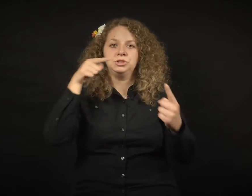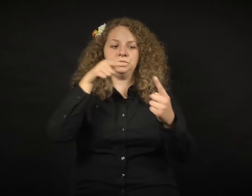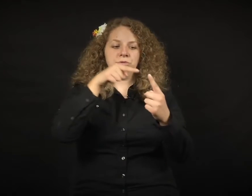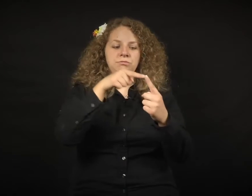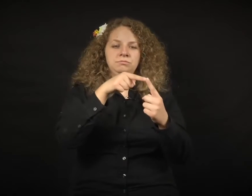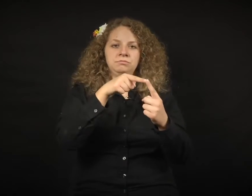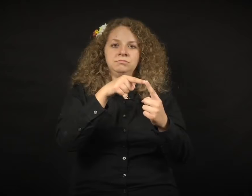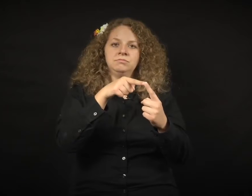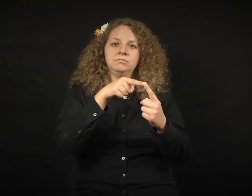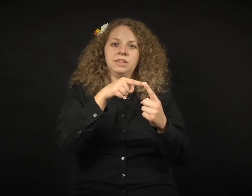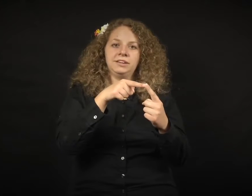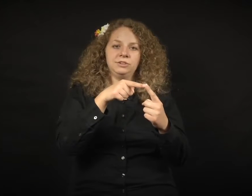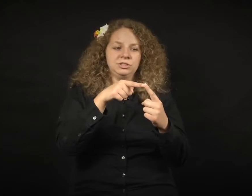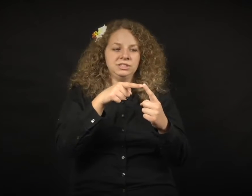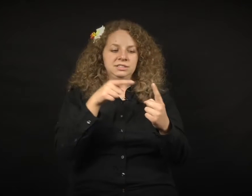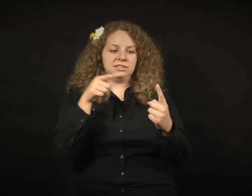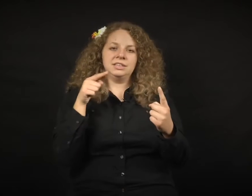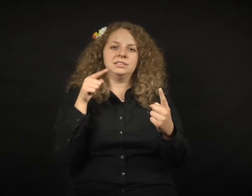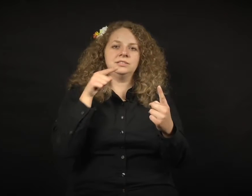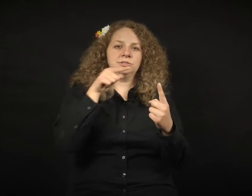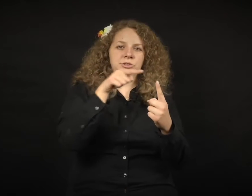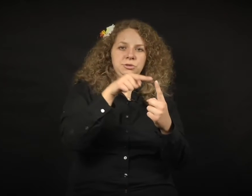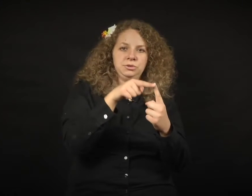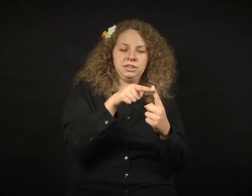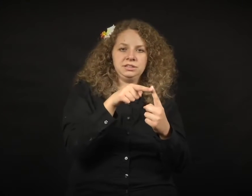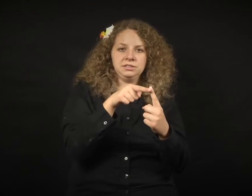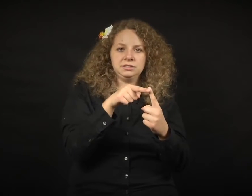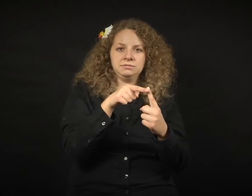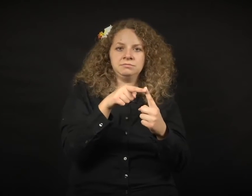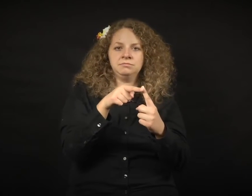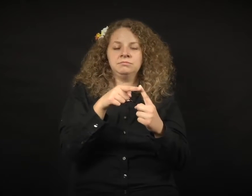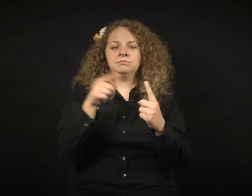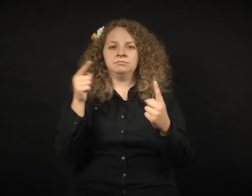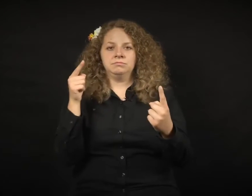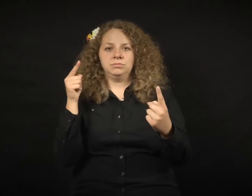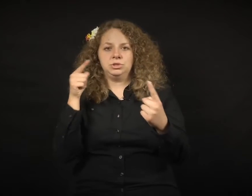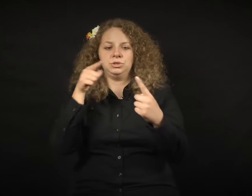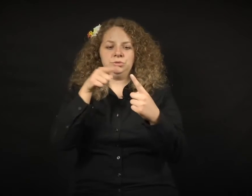To. Like versus this to this. To.